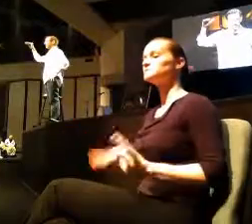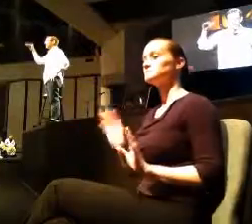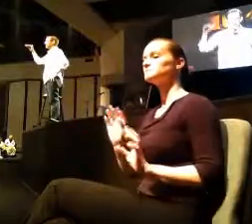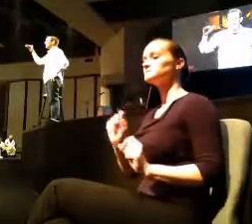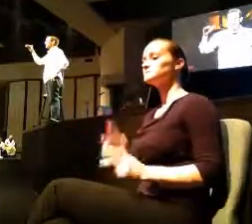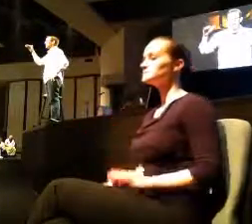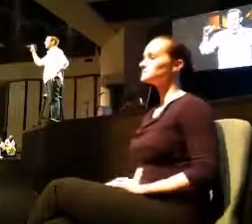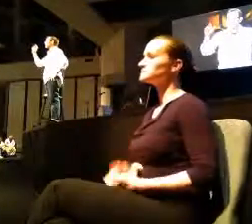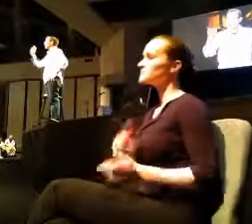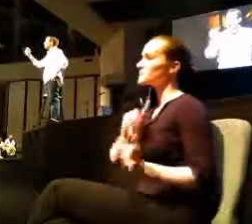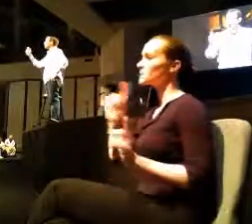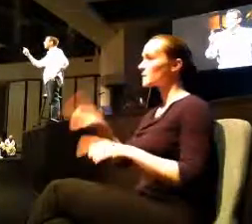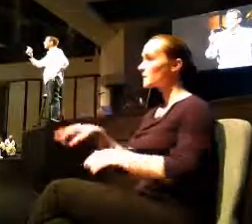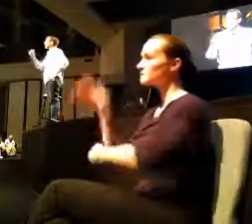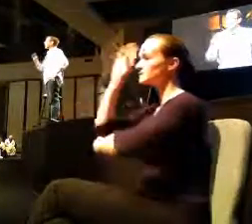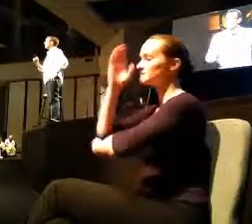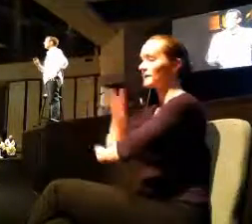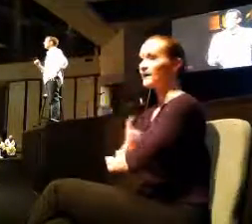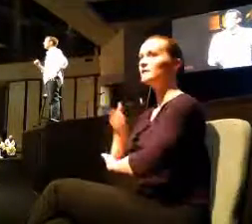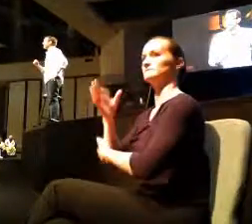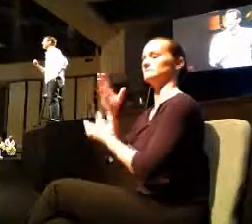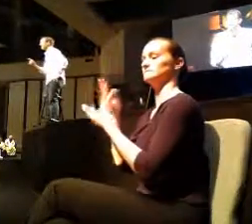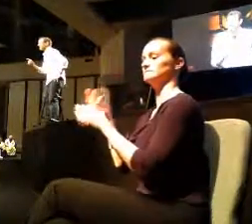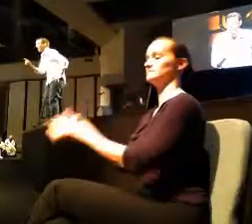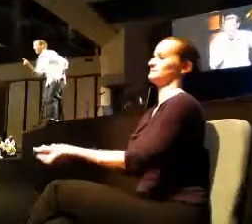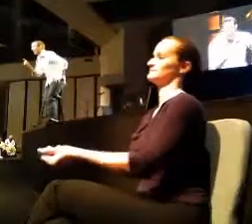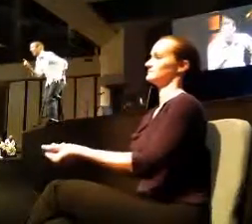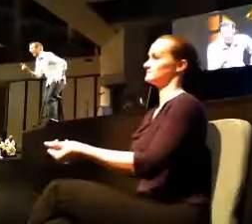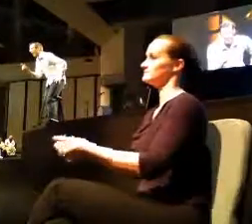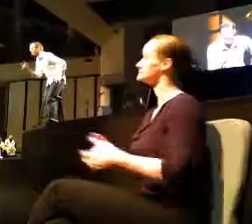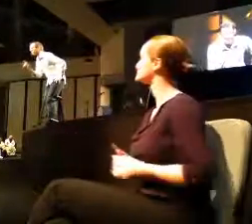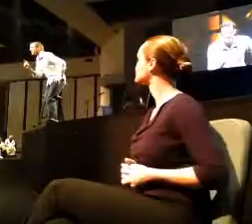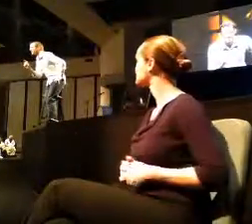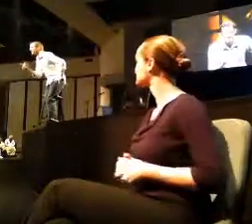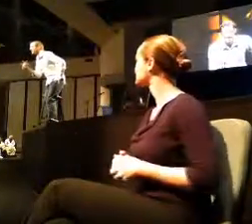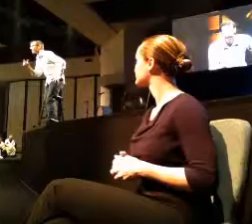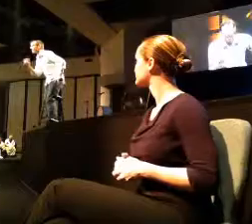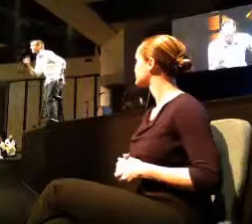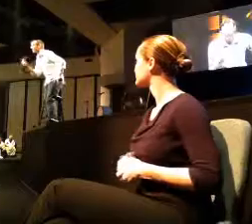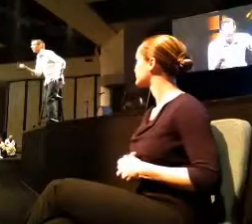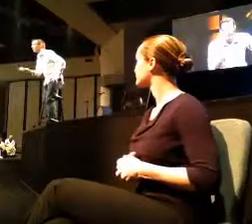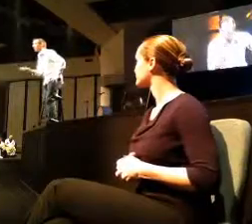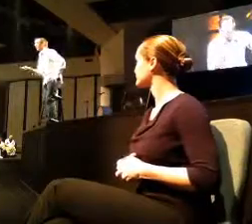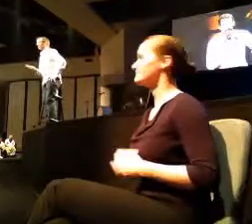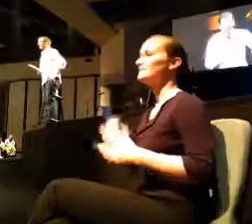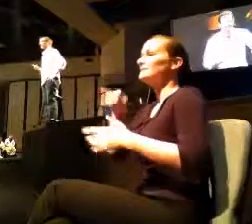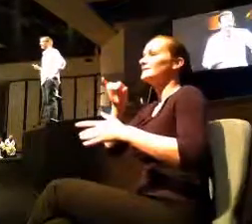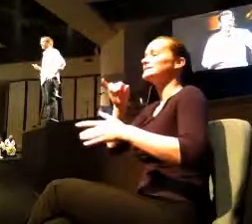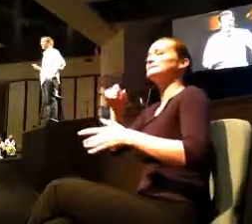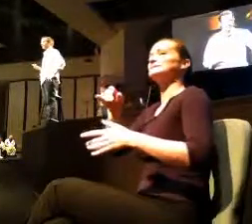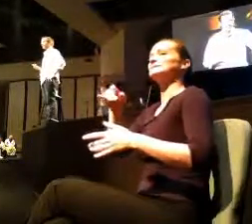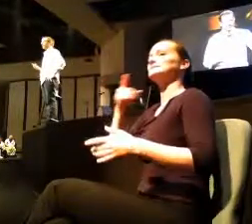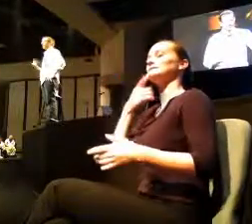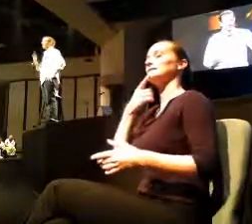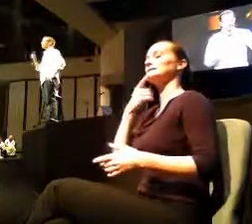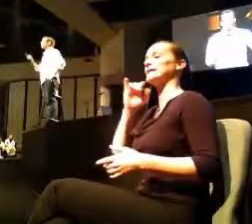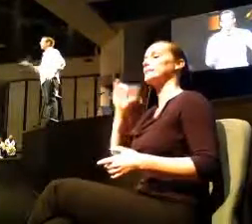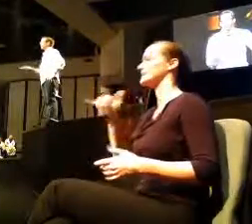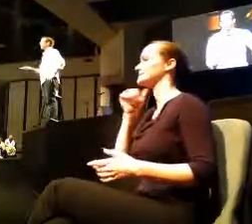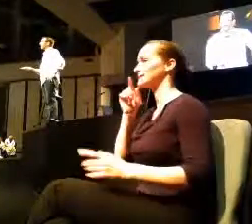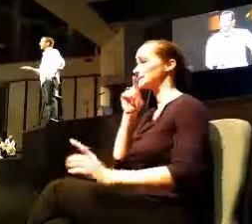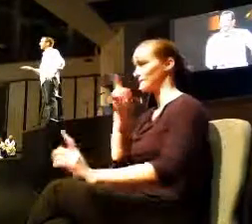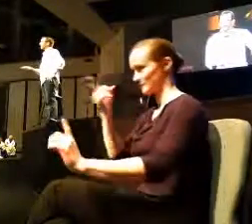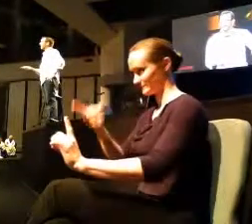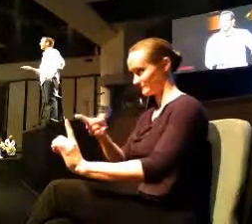son. But it's almost like the biblical writer says, that's not the point.